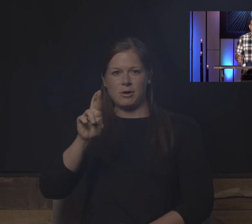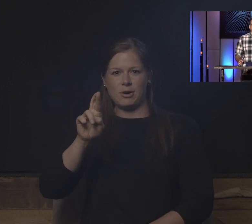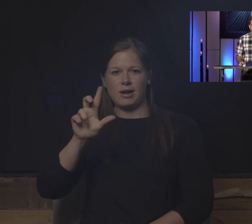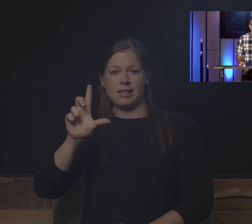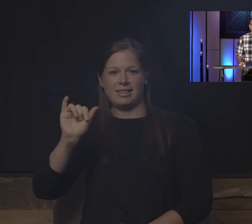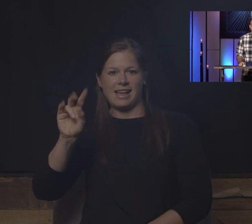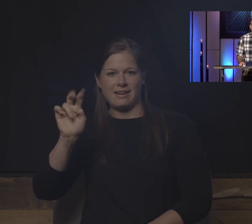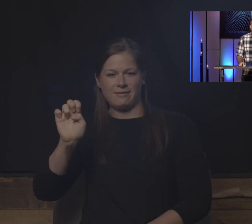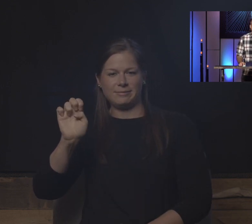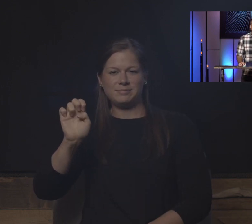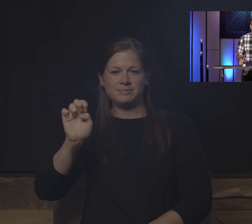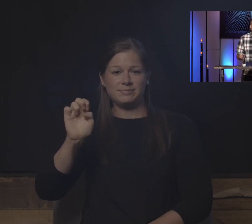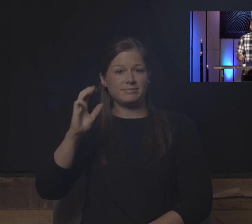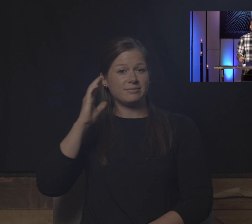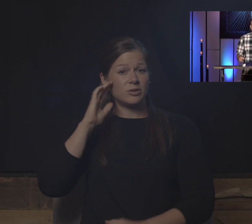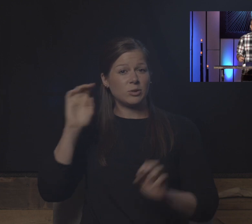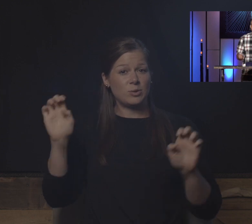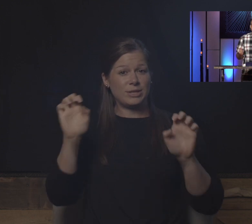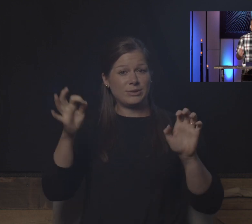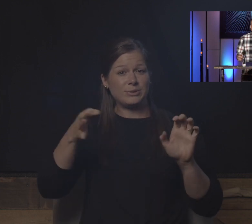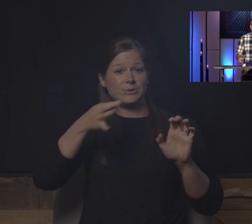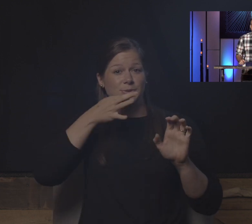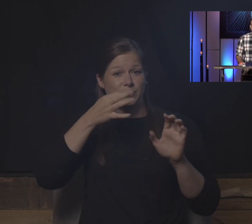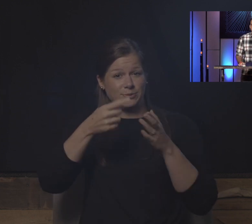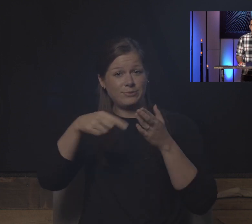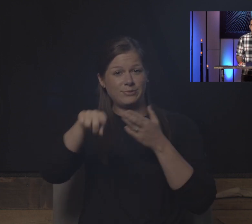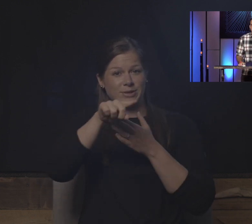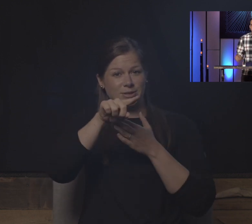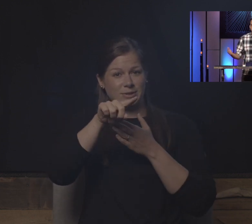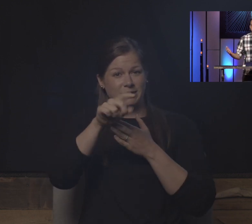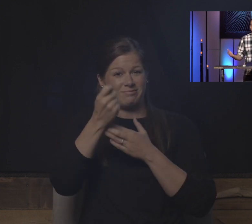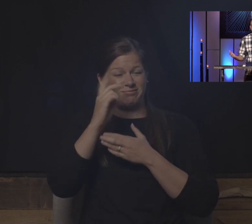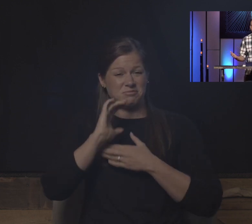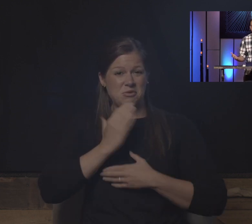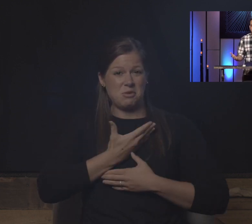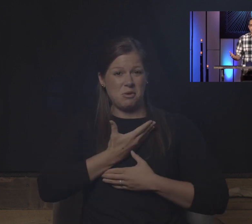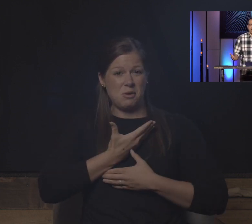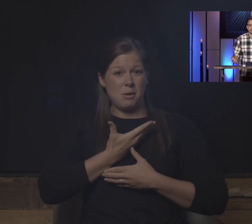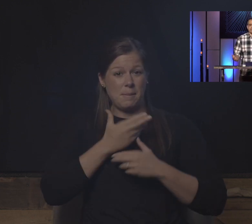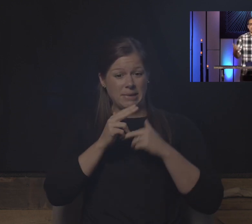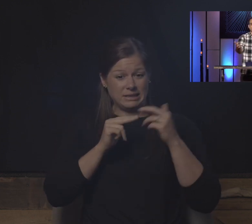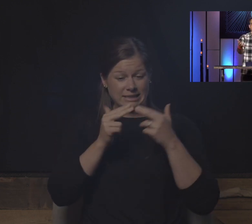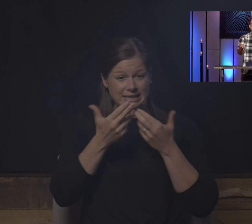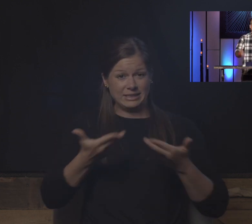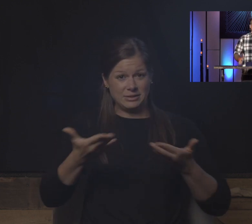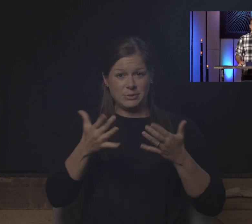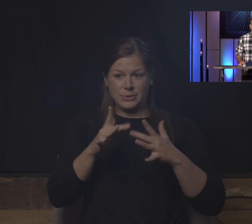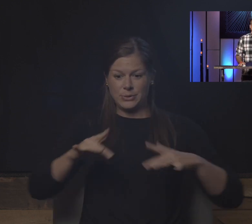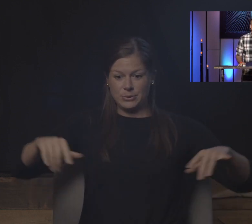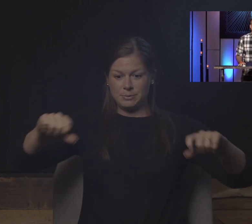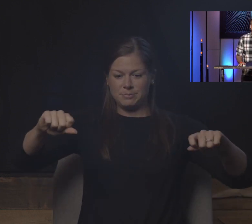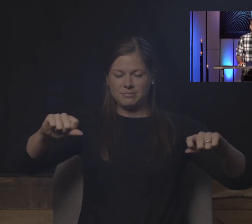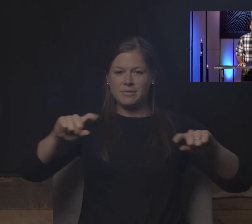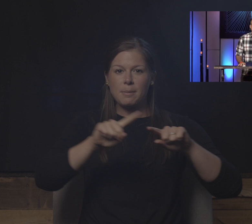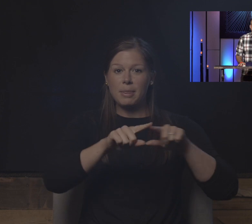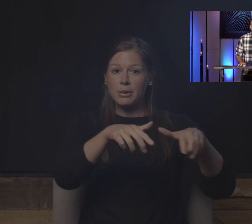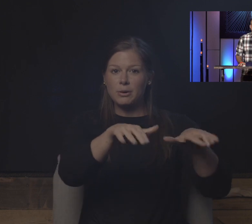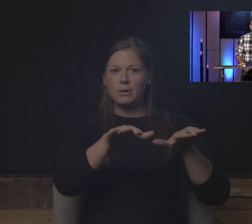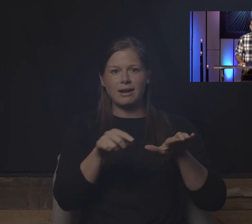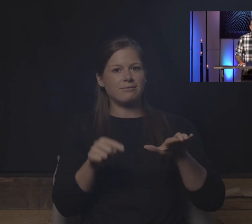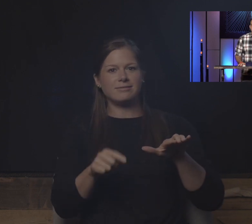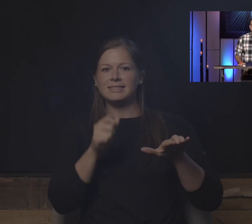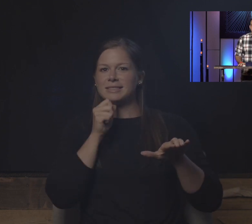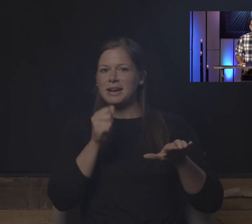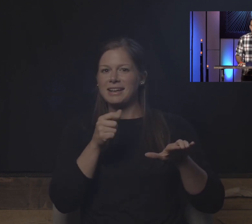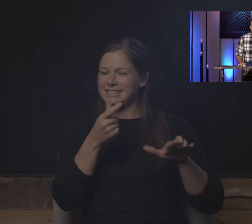church building might be empty, but the grave isn't. Hey, maybe this will work over technology. He is risen. He